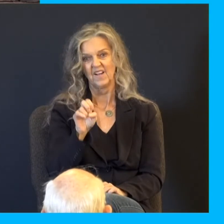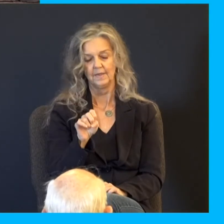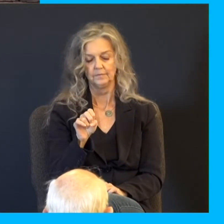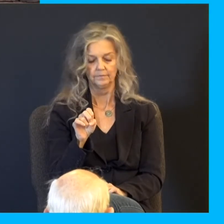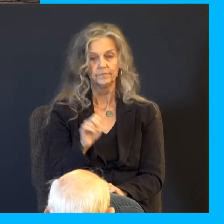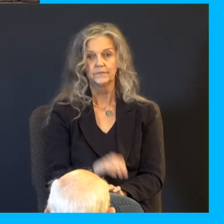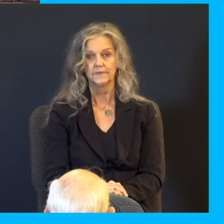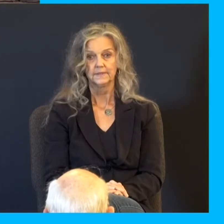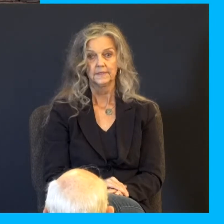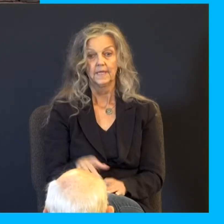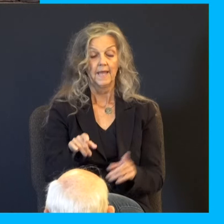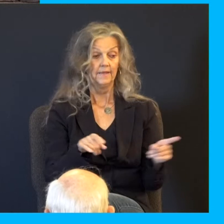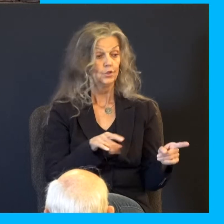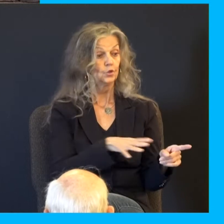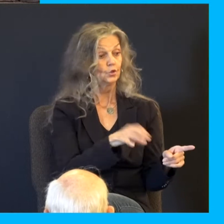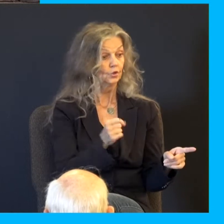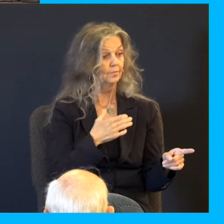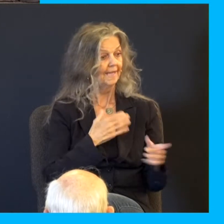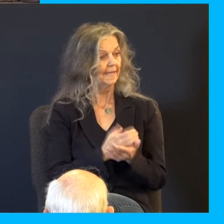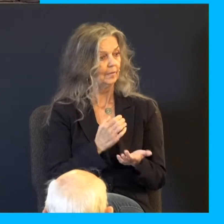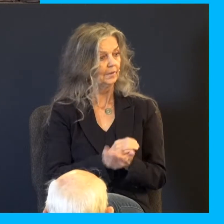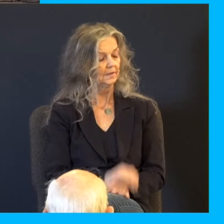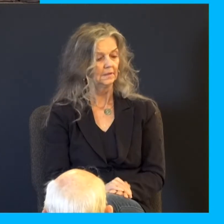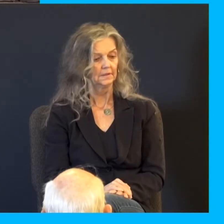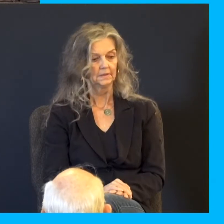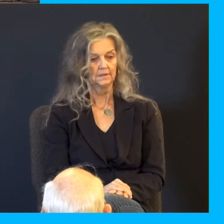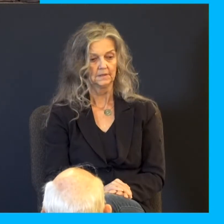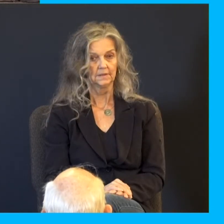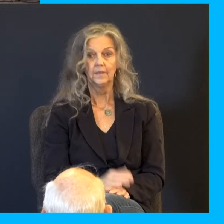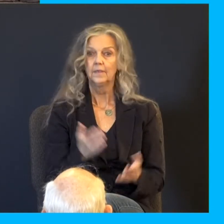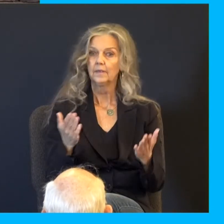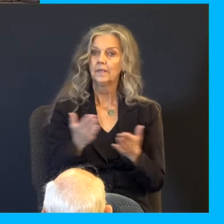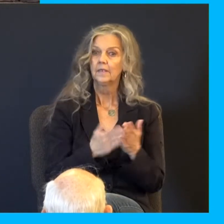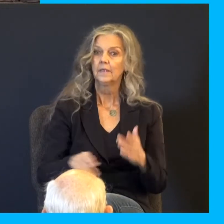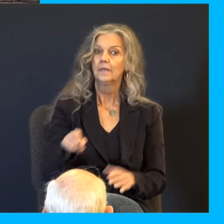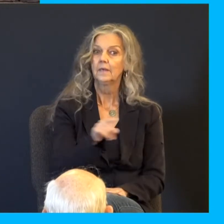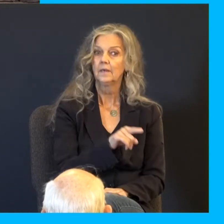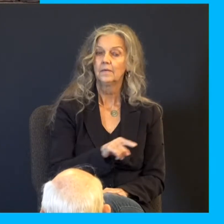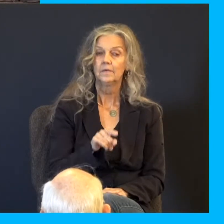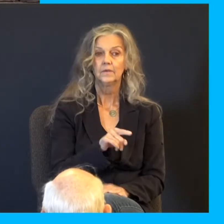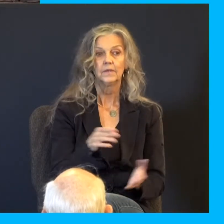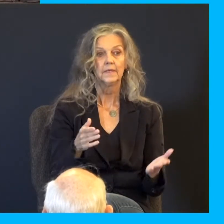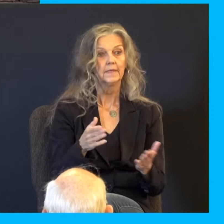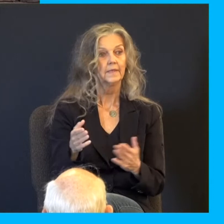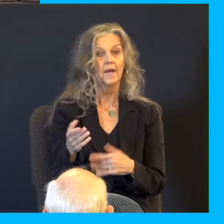claimed that I used it to divine. And you may or may not realize this, but some of you do it on Monday morning. You know, I just have M&M's and water, but